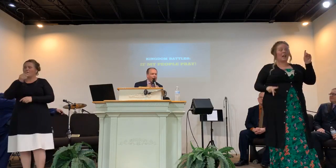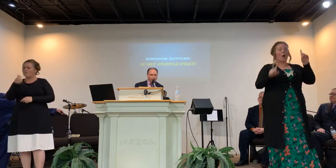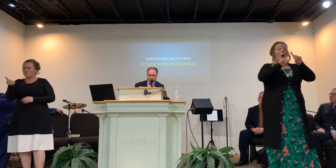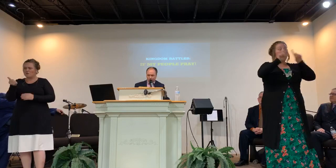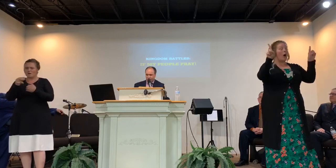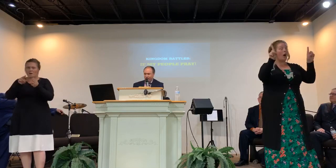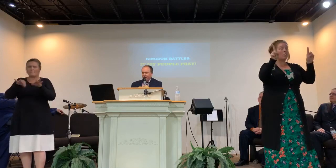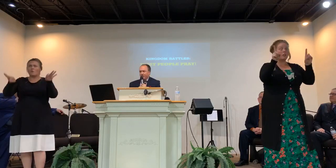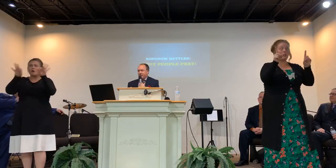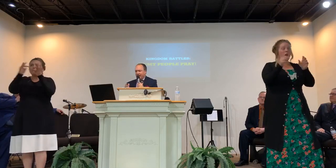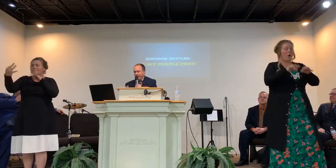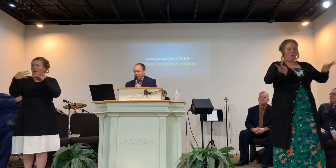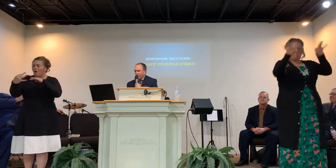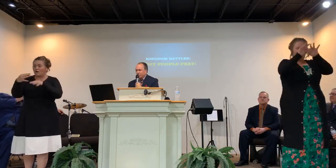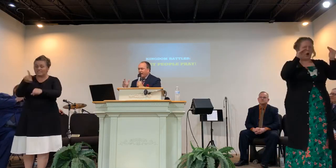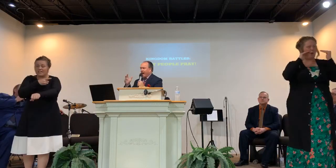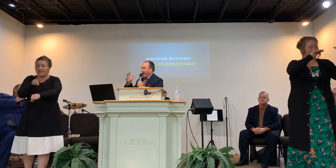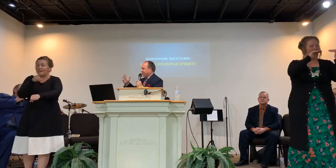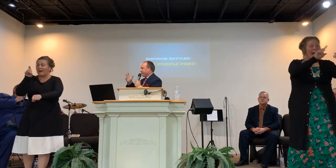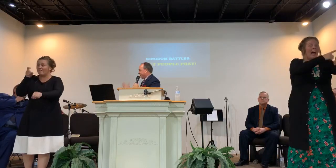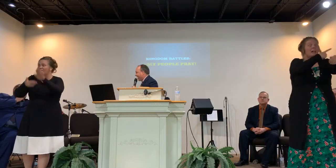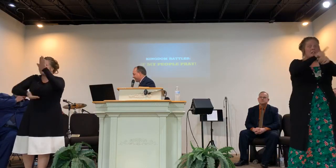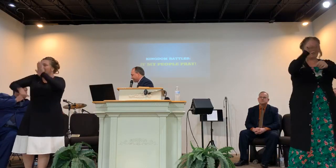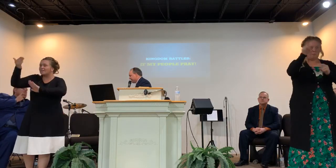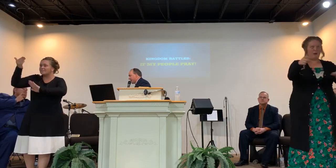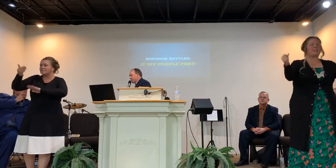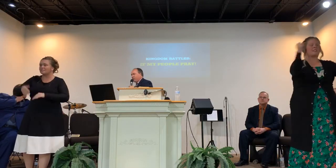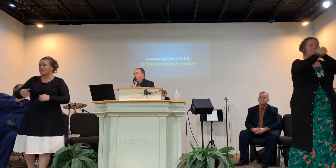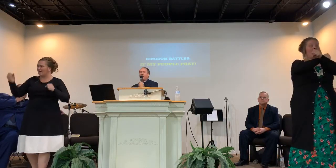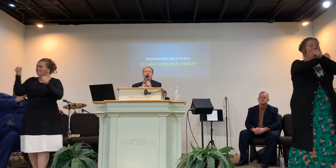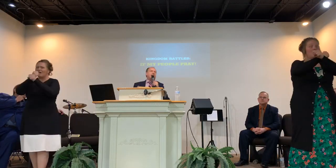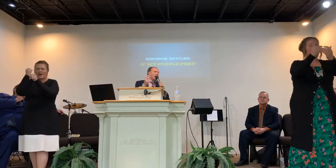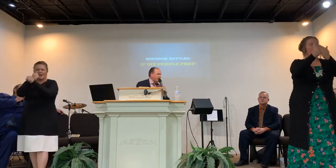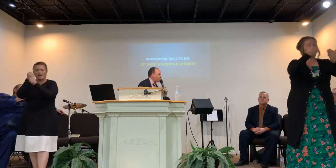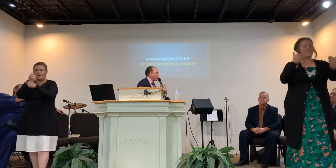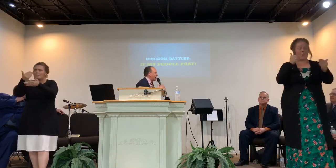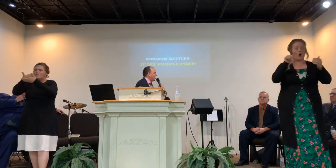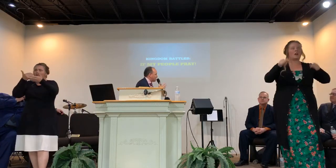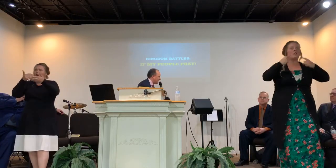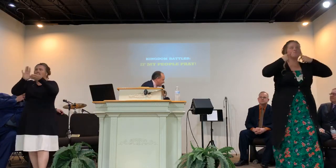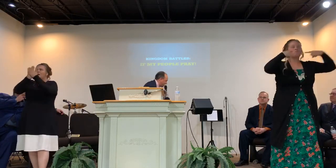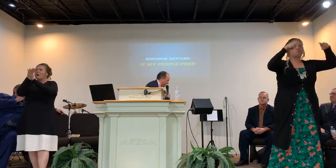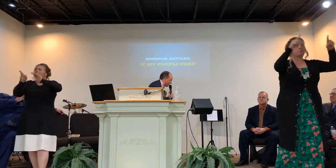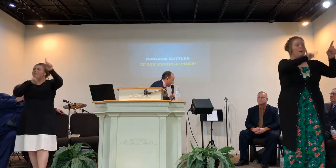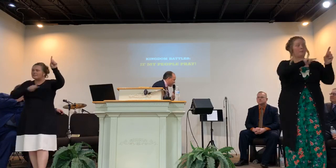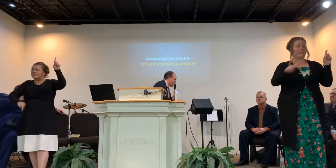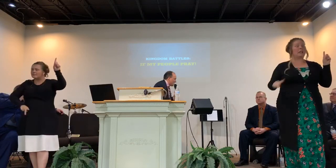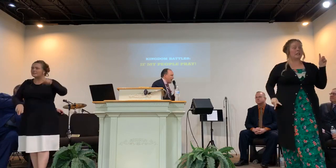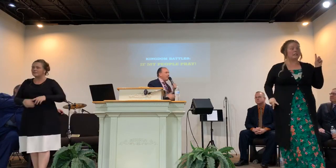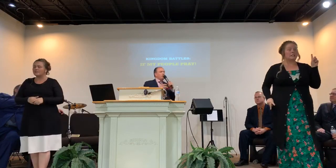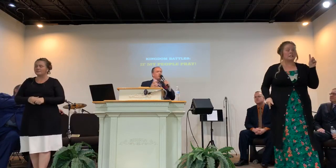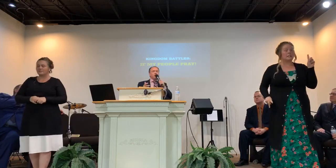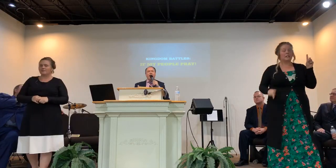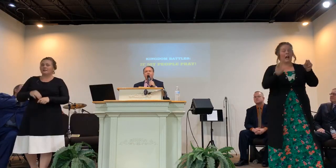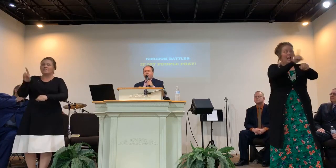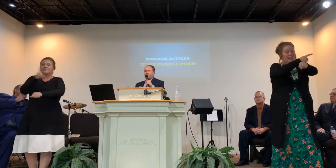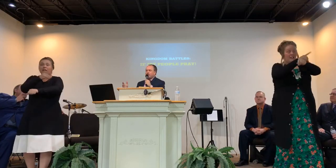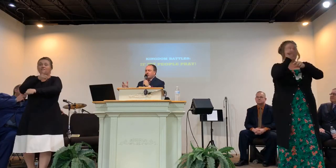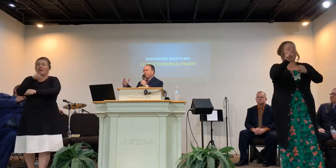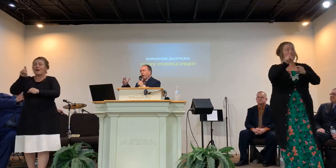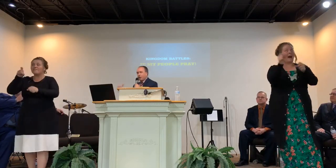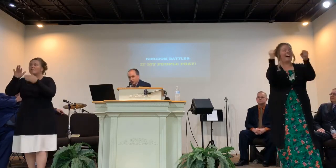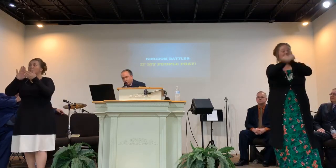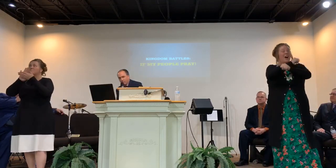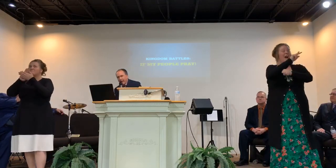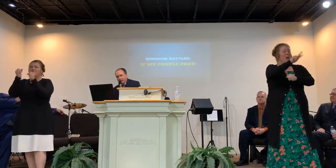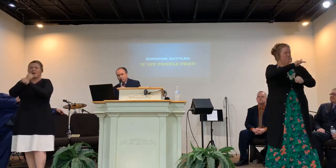important battles that David was going to have to fight before he could ever become king. David was going to have to fight